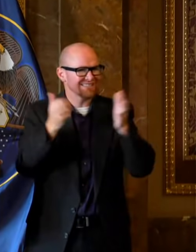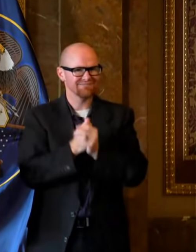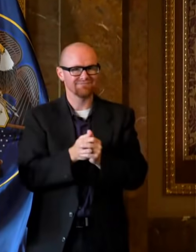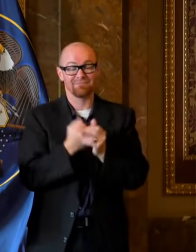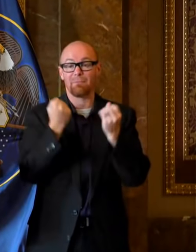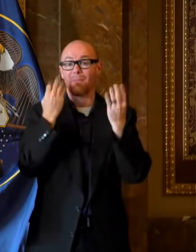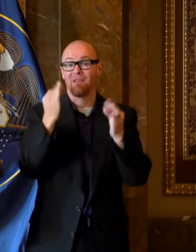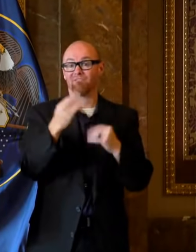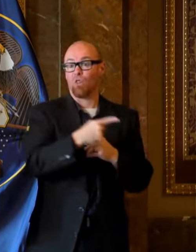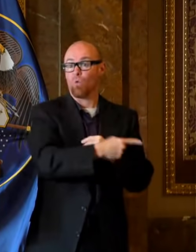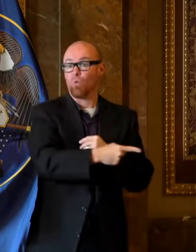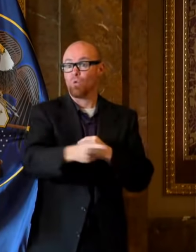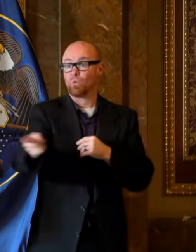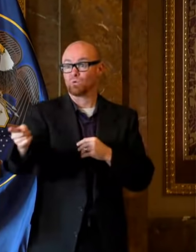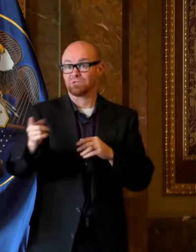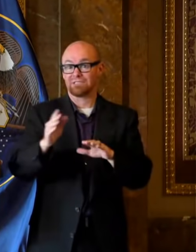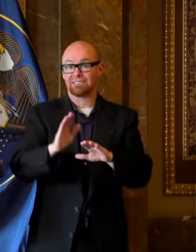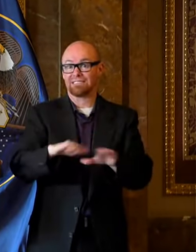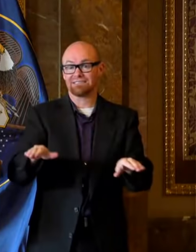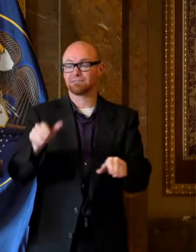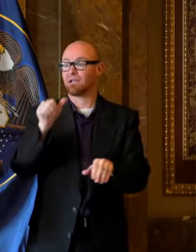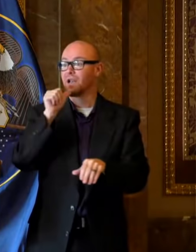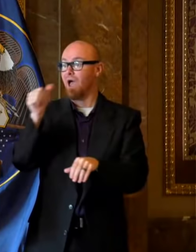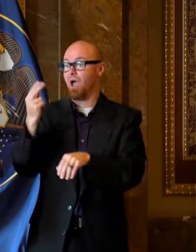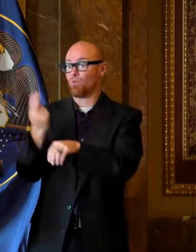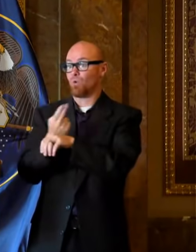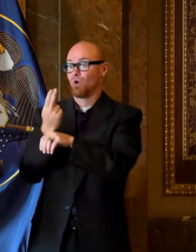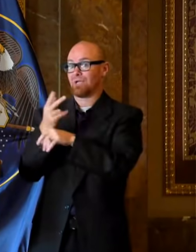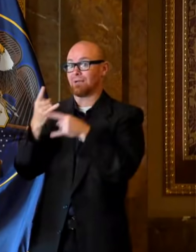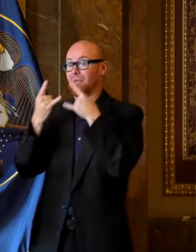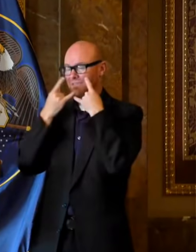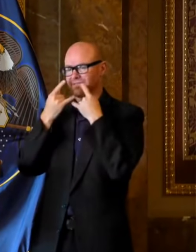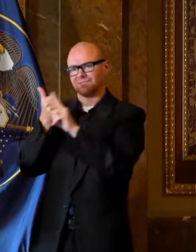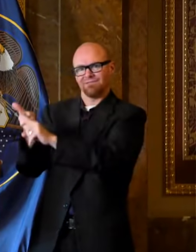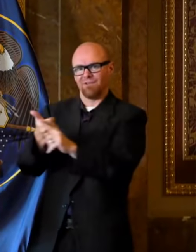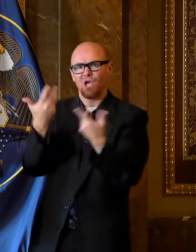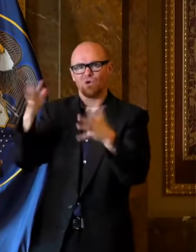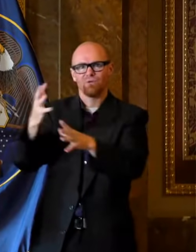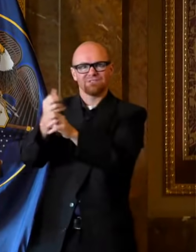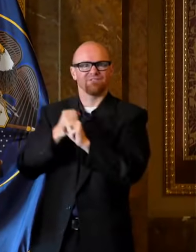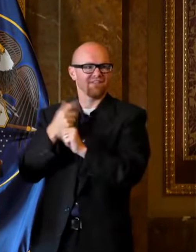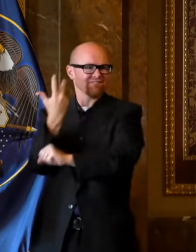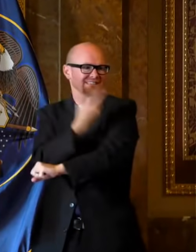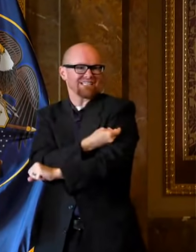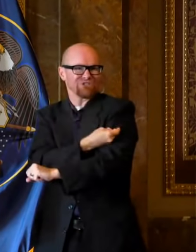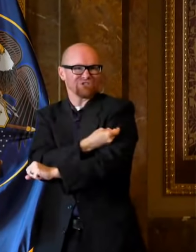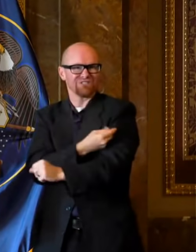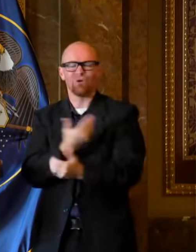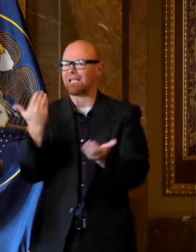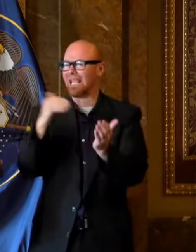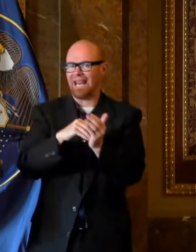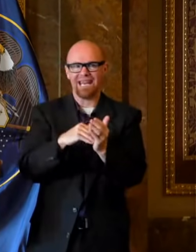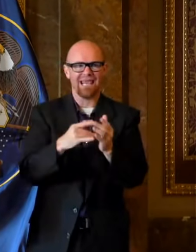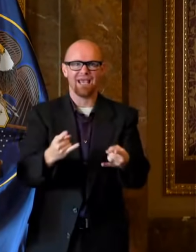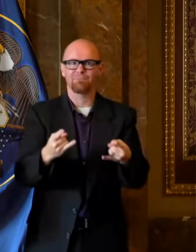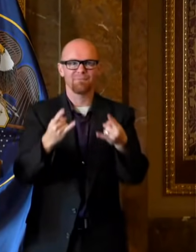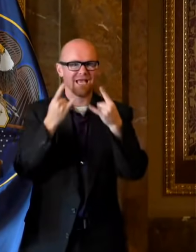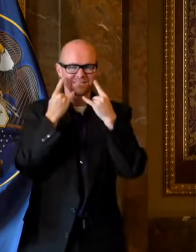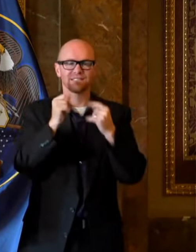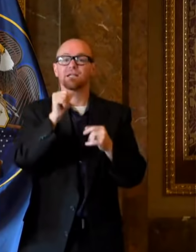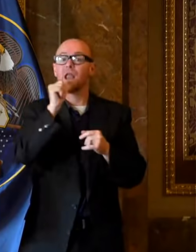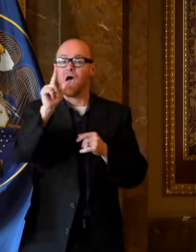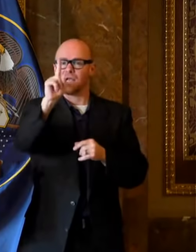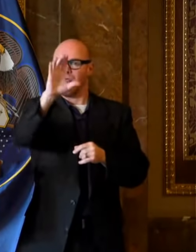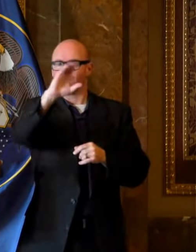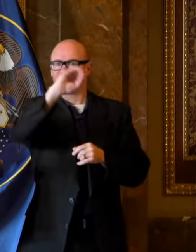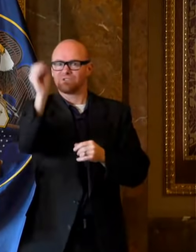kids many of the kids not wearing masks are vaccinated. So masks are not going to completely solve all of